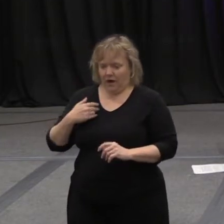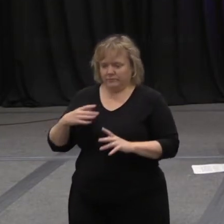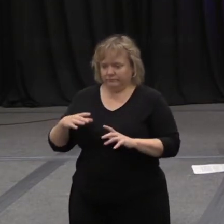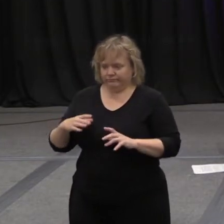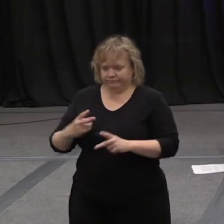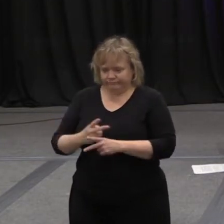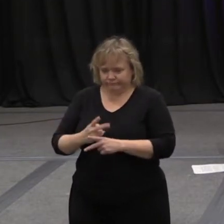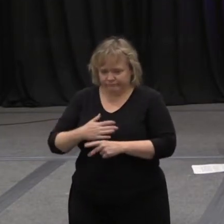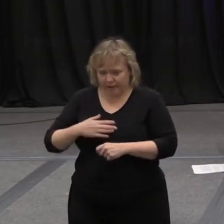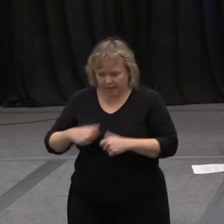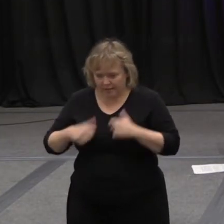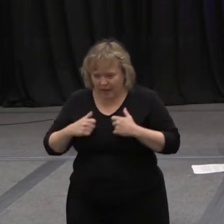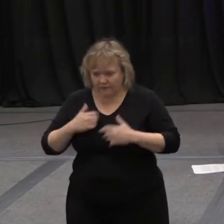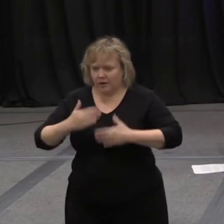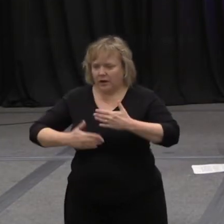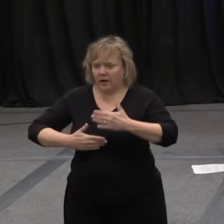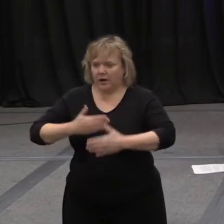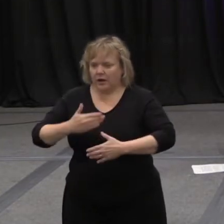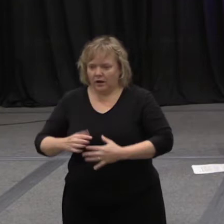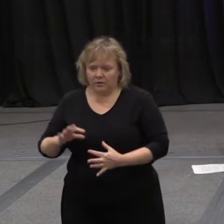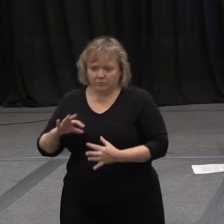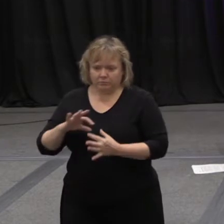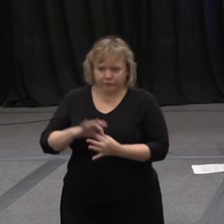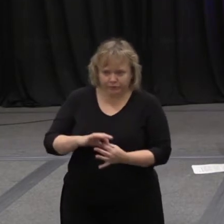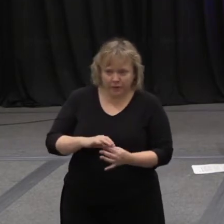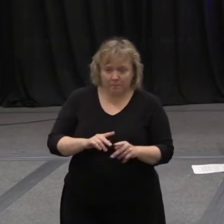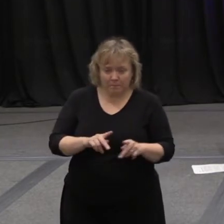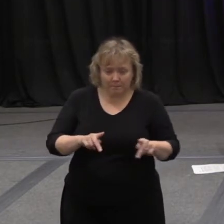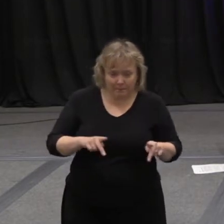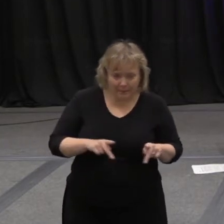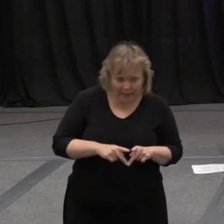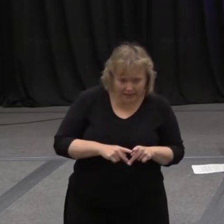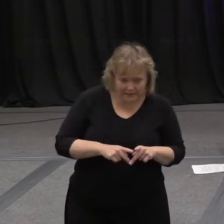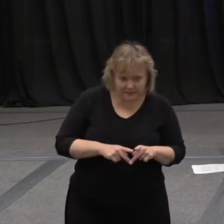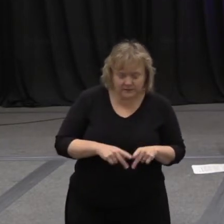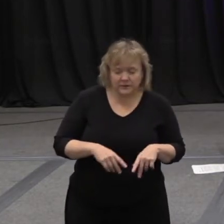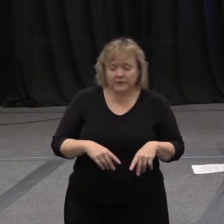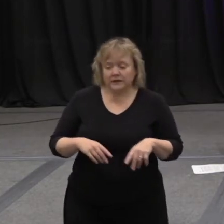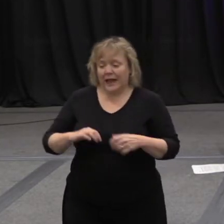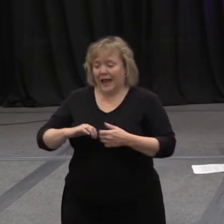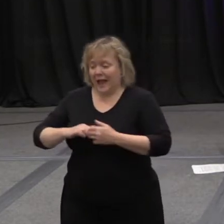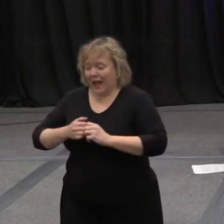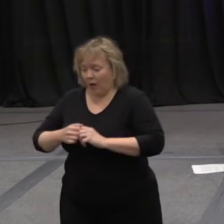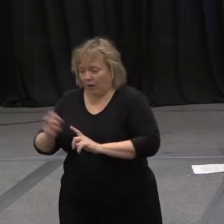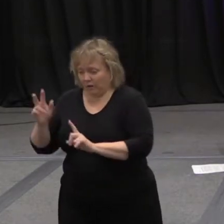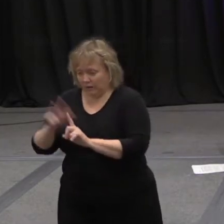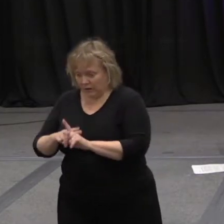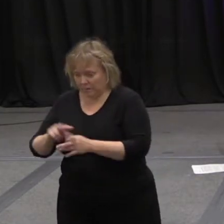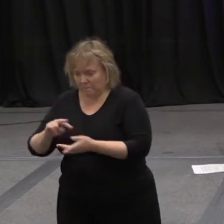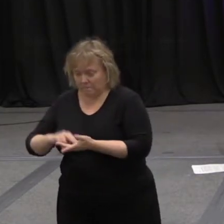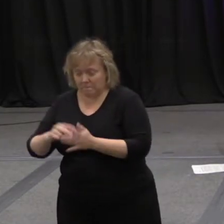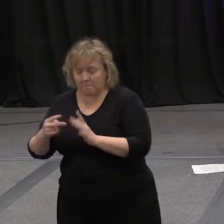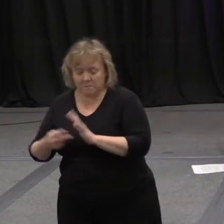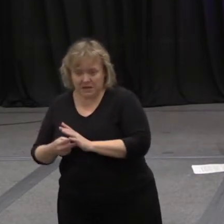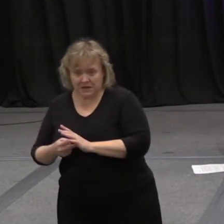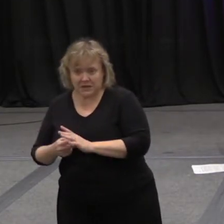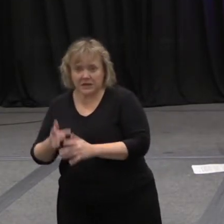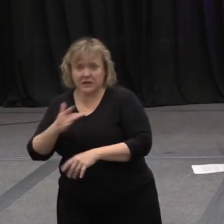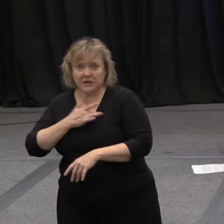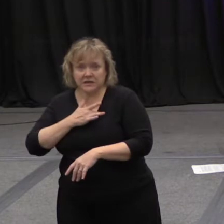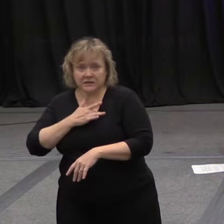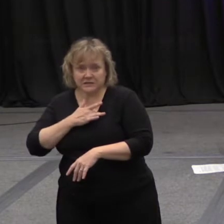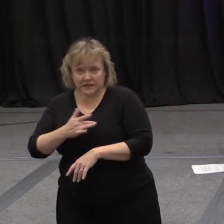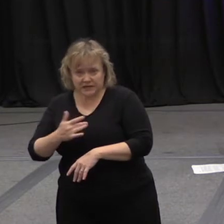Where we assign the meaning and how we assign the meaning is often cultural, often heavily laden with dogma.